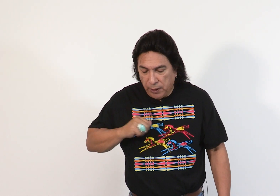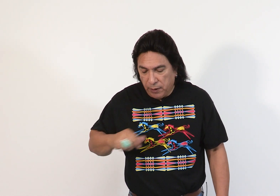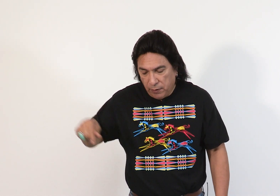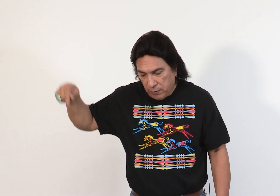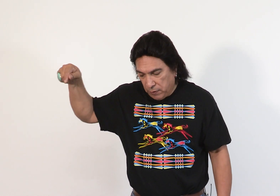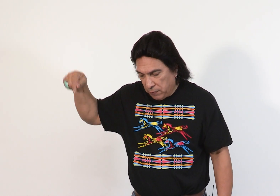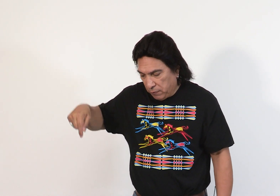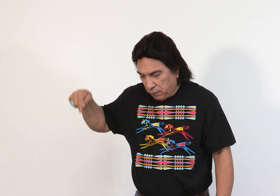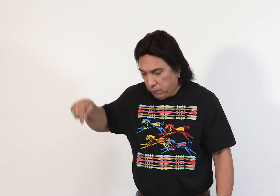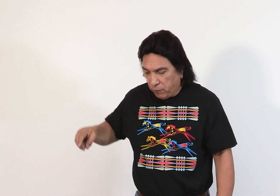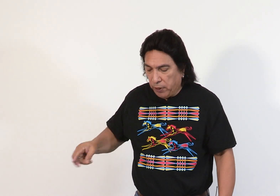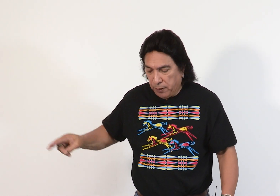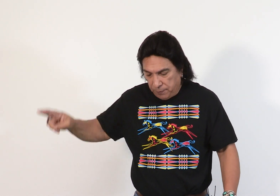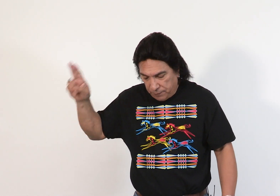My friend.